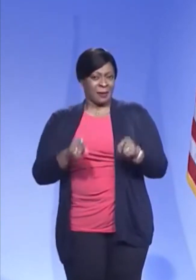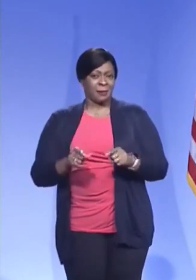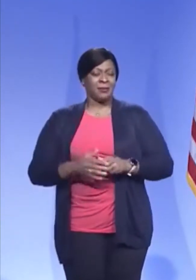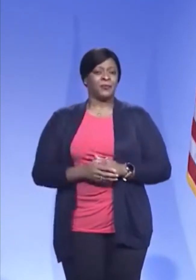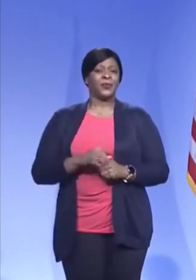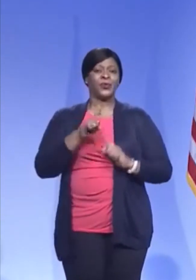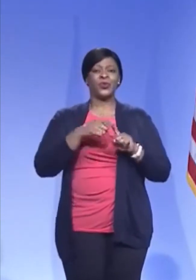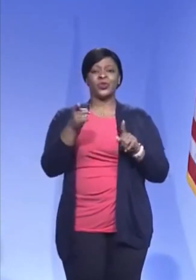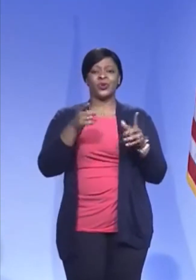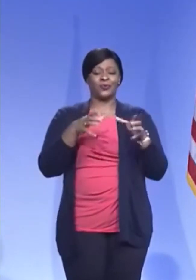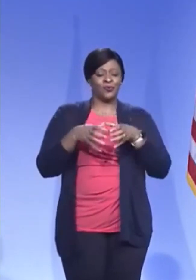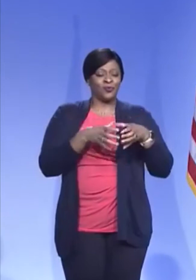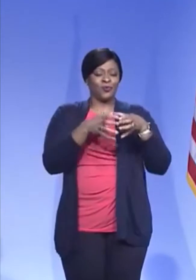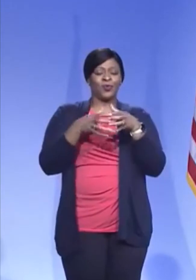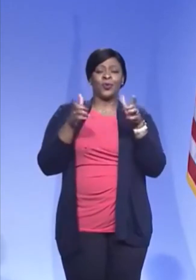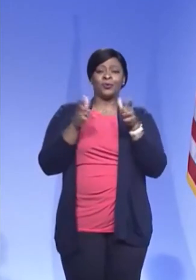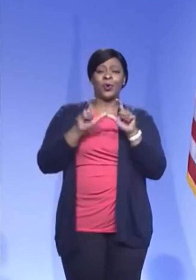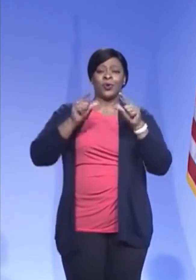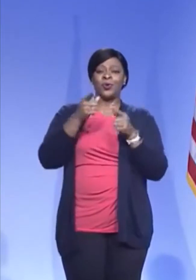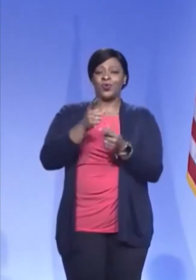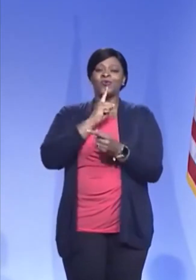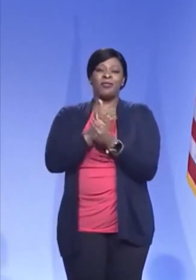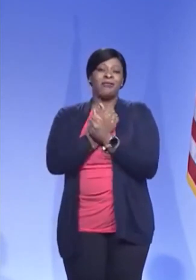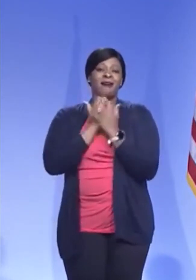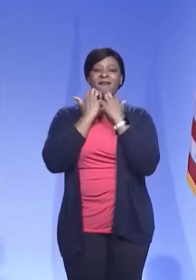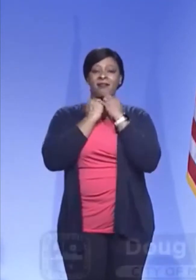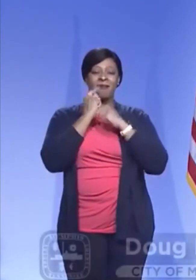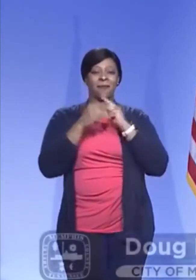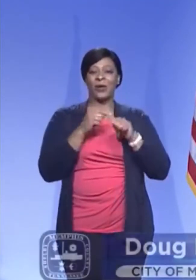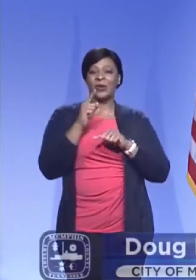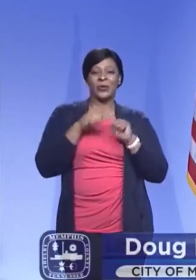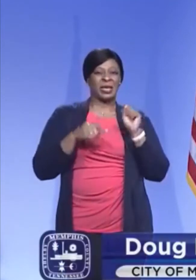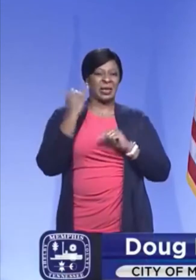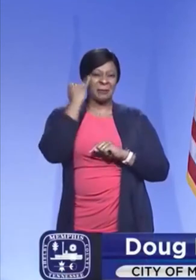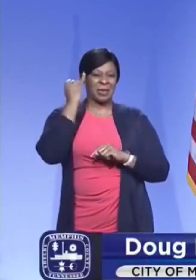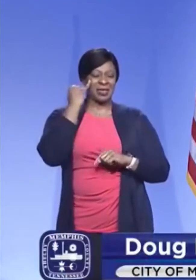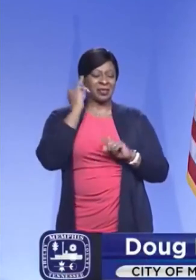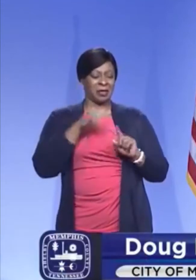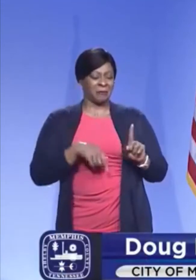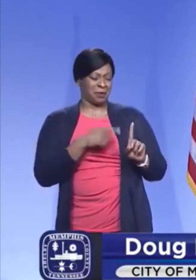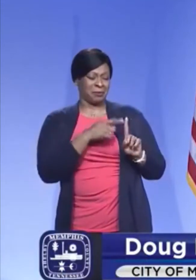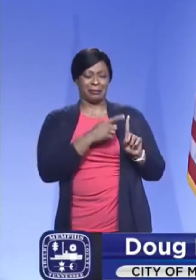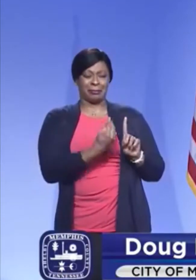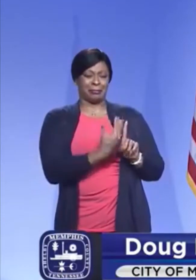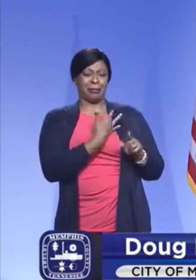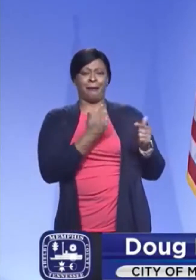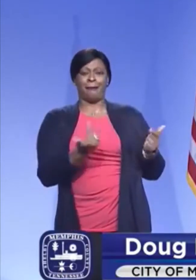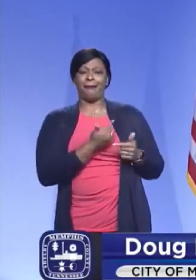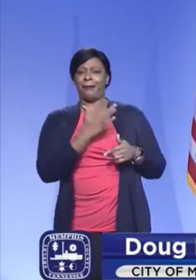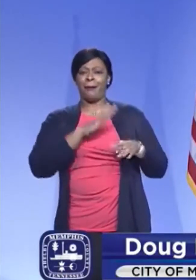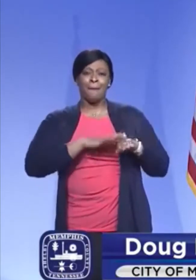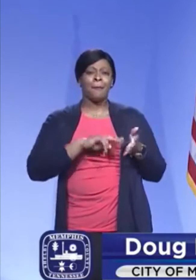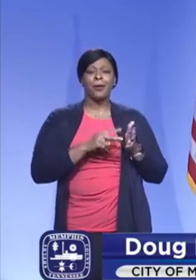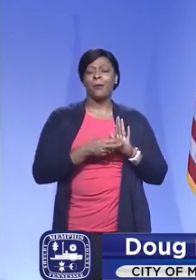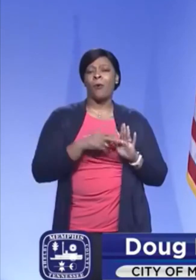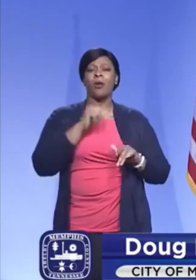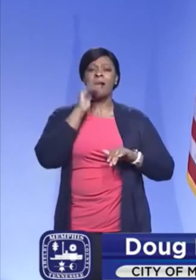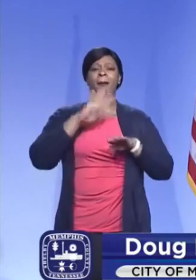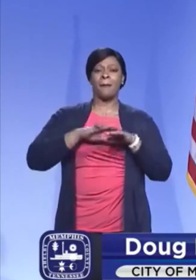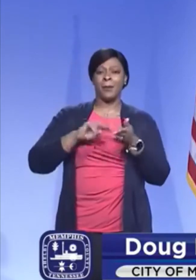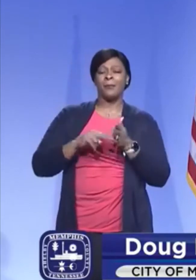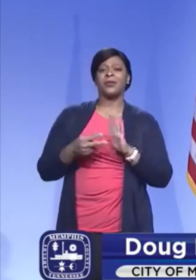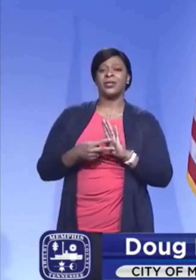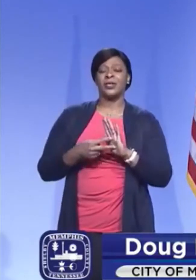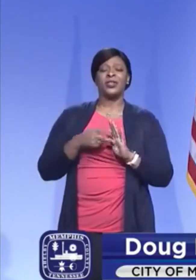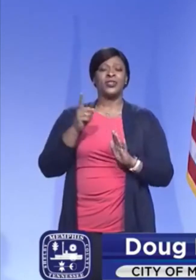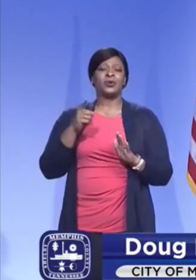you get together in small groups with people you love and care about, you can't imagine that someone would ever do you harm intentionally or unintentionally, and